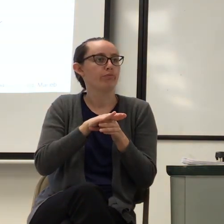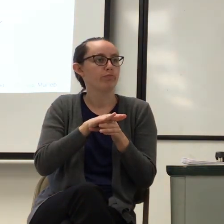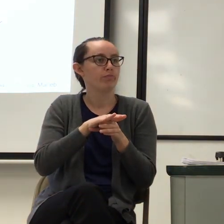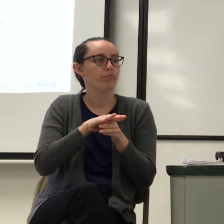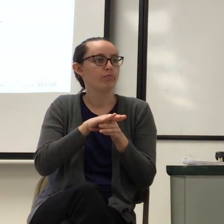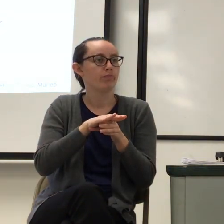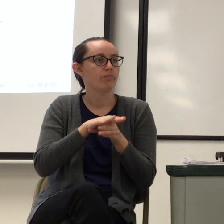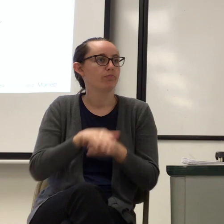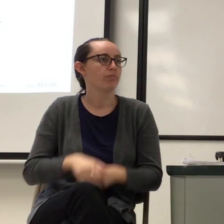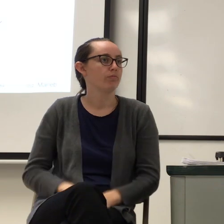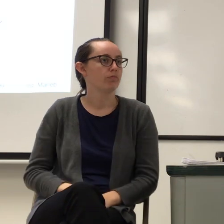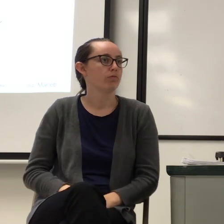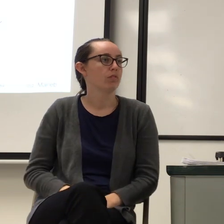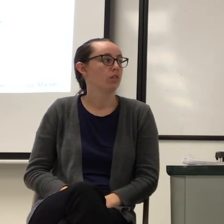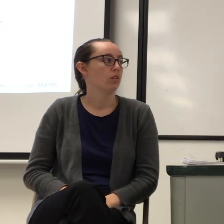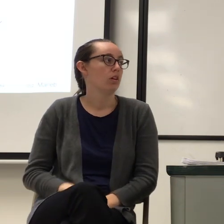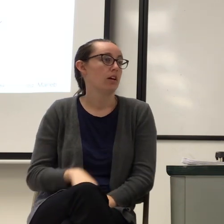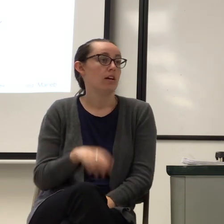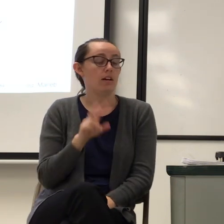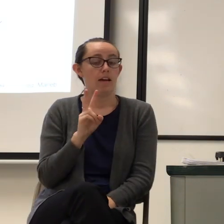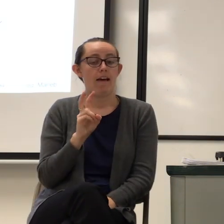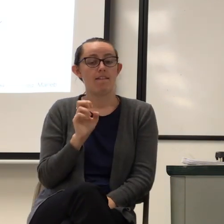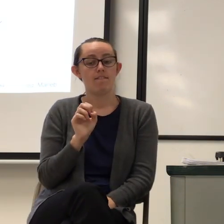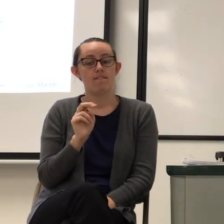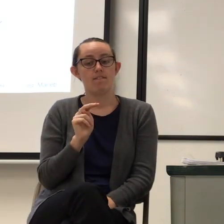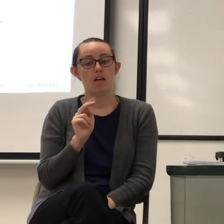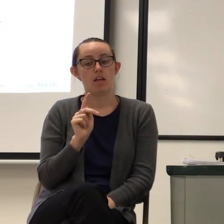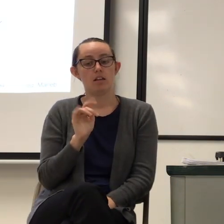Ventricular contraction.